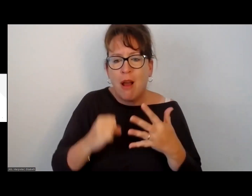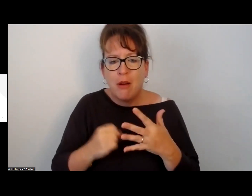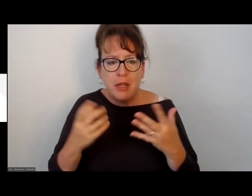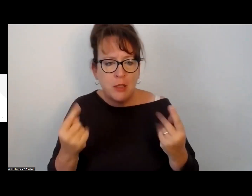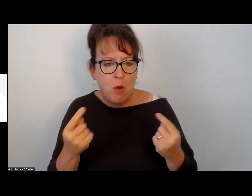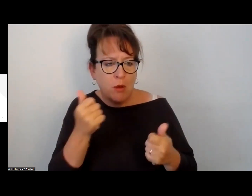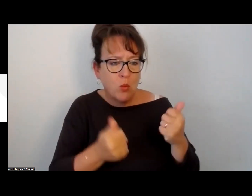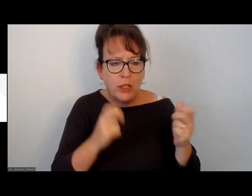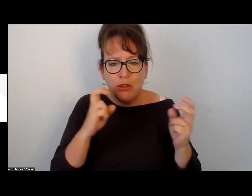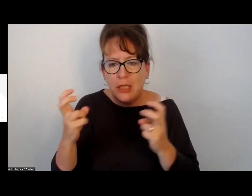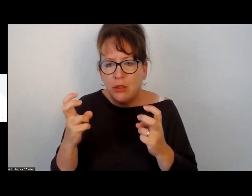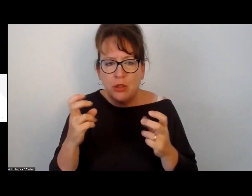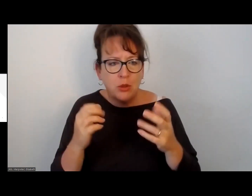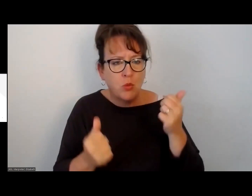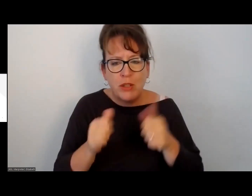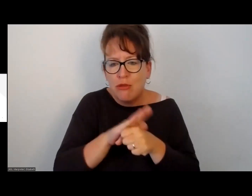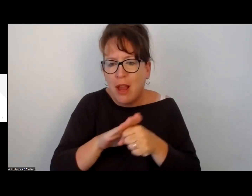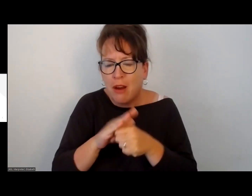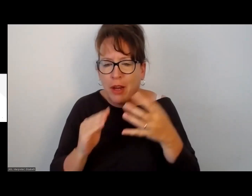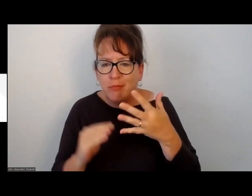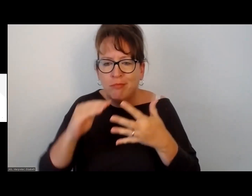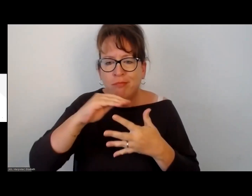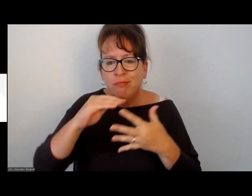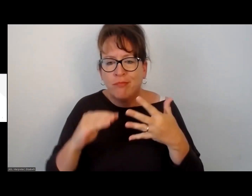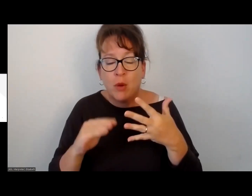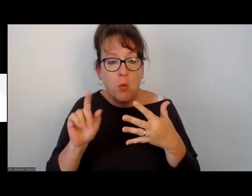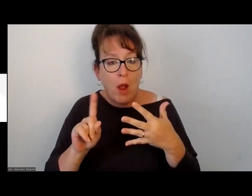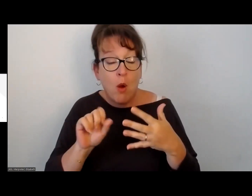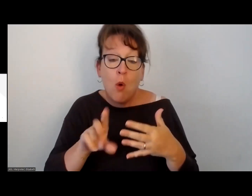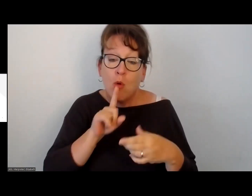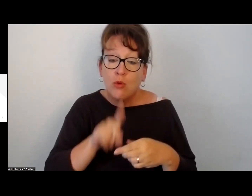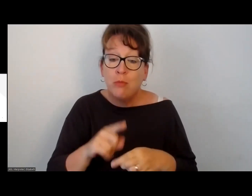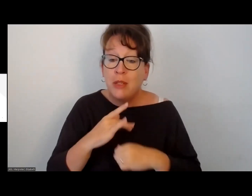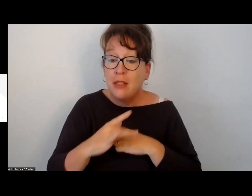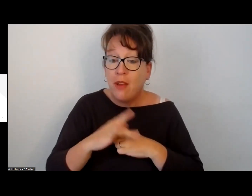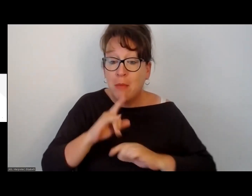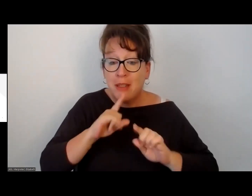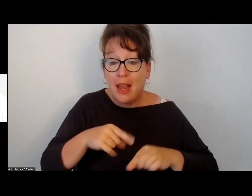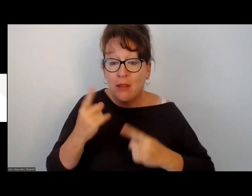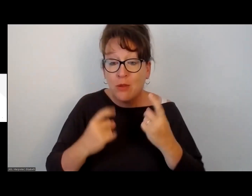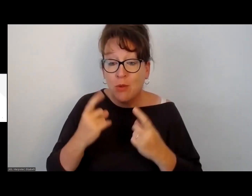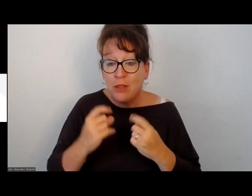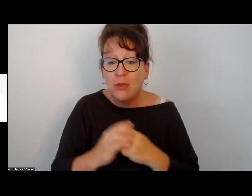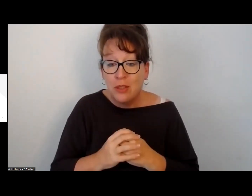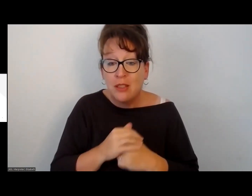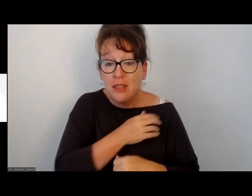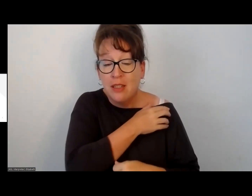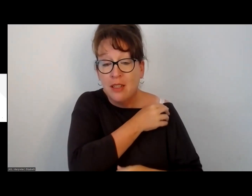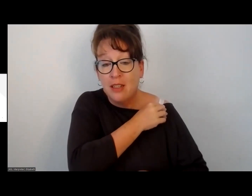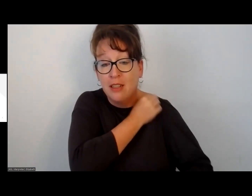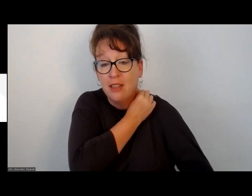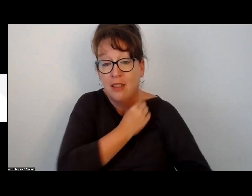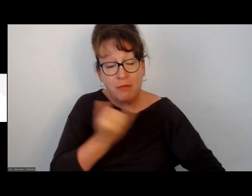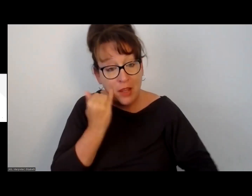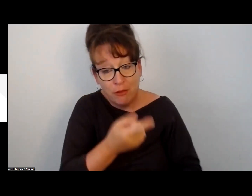or areas or answering questions, really, in terms of for if you all